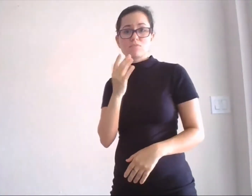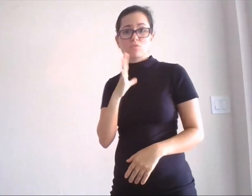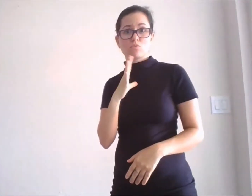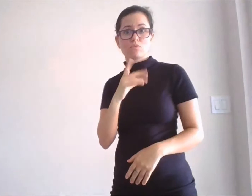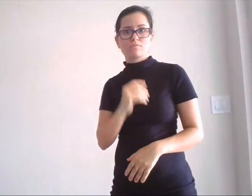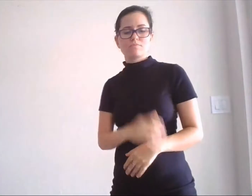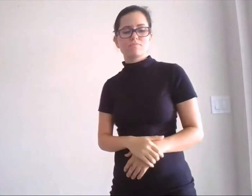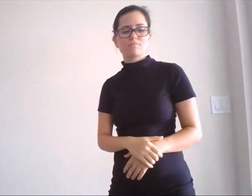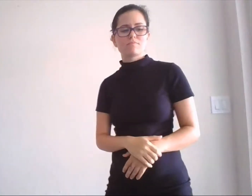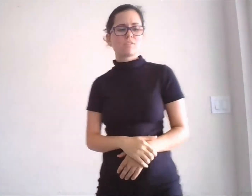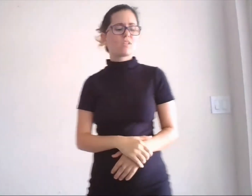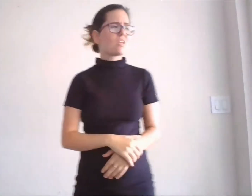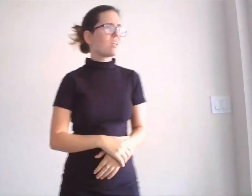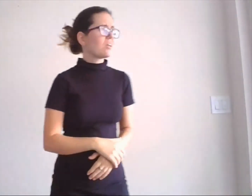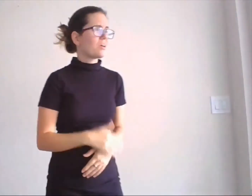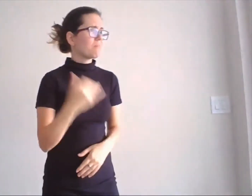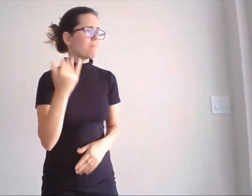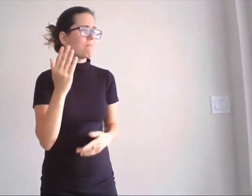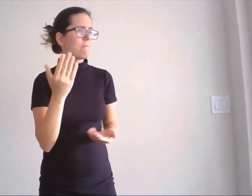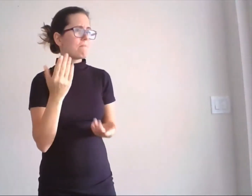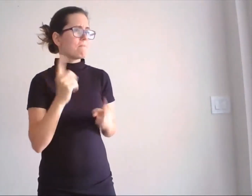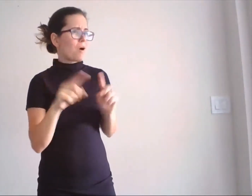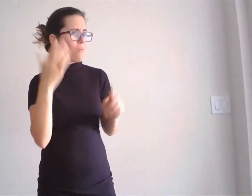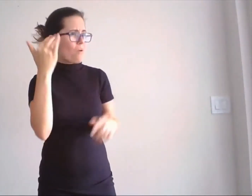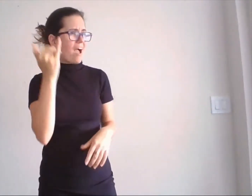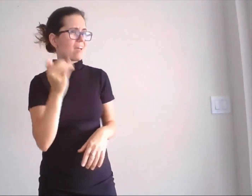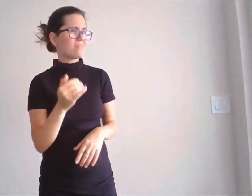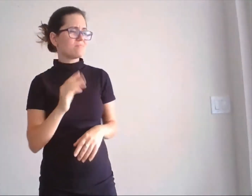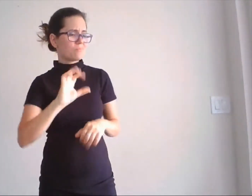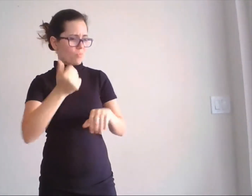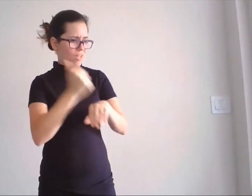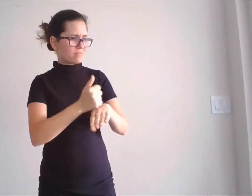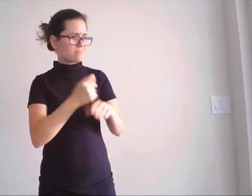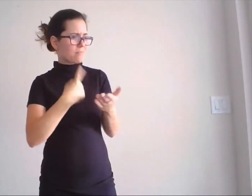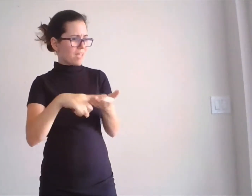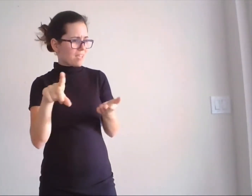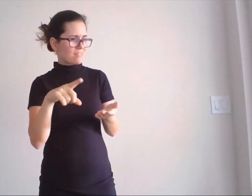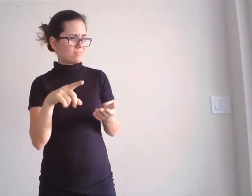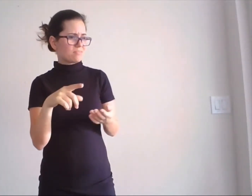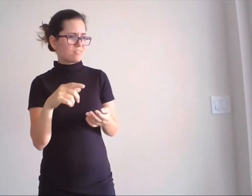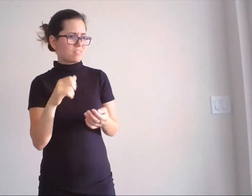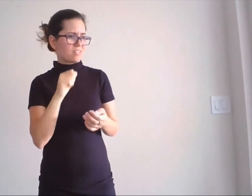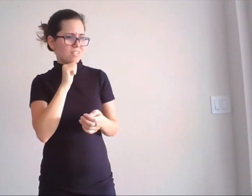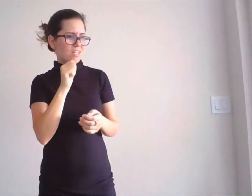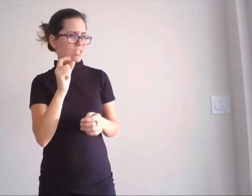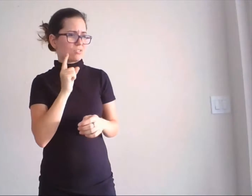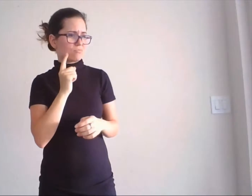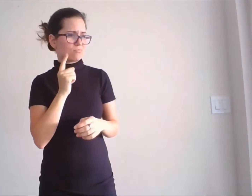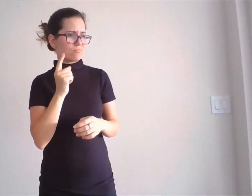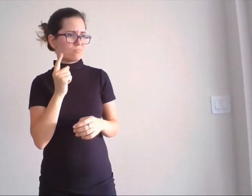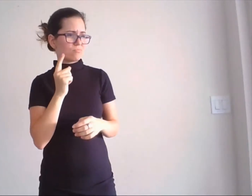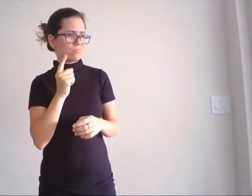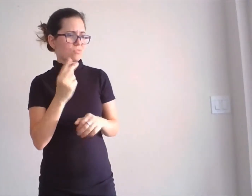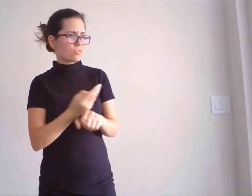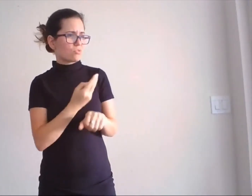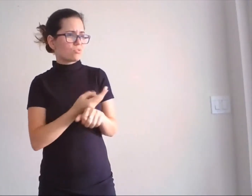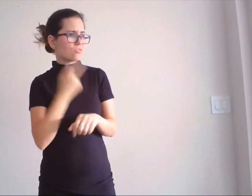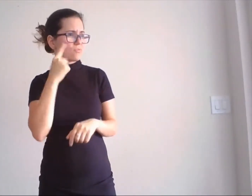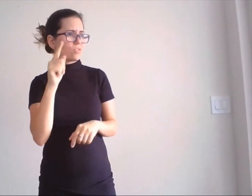That was different times of night they turn off. Step one was every single morning this happens every single night. Like